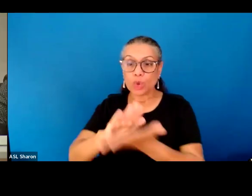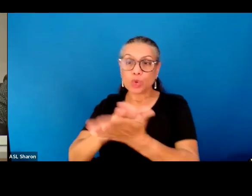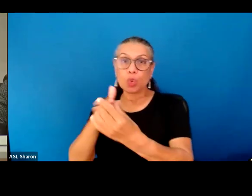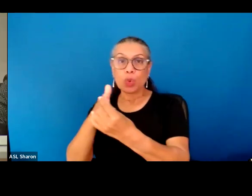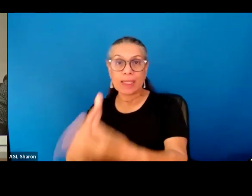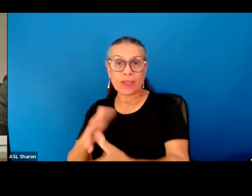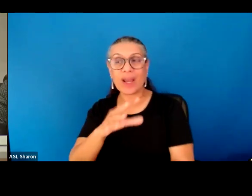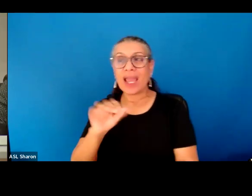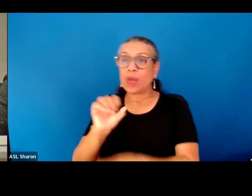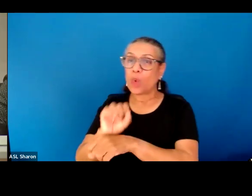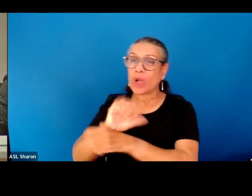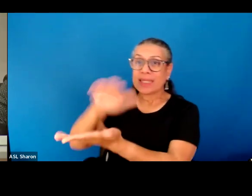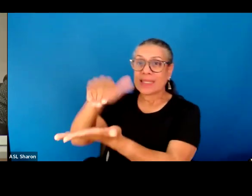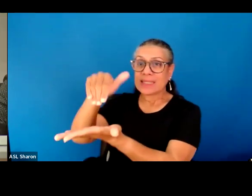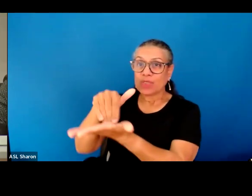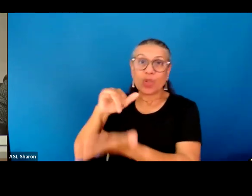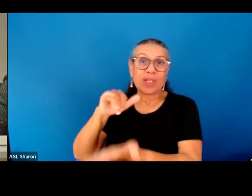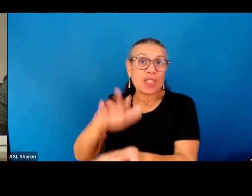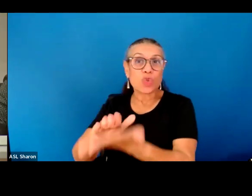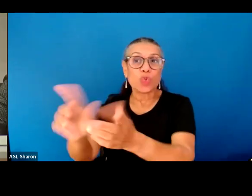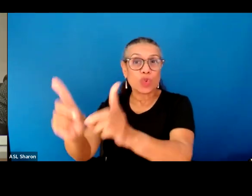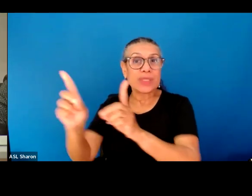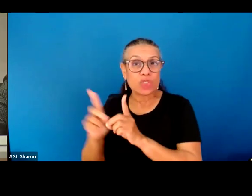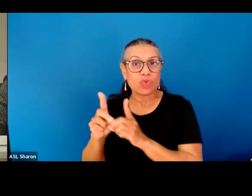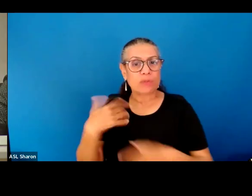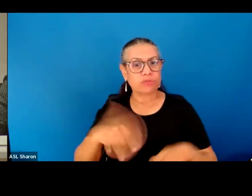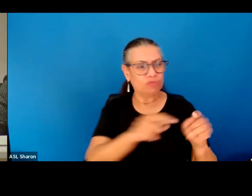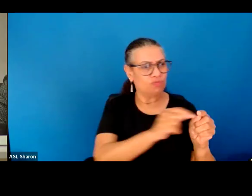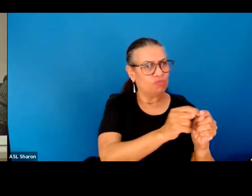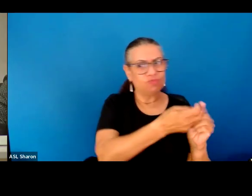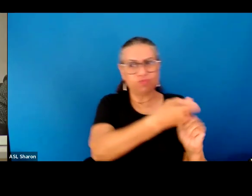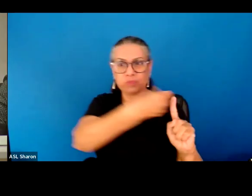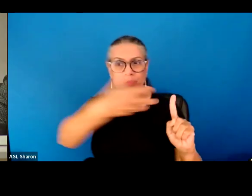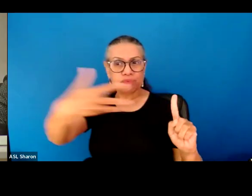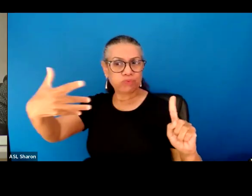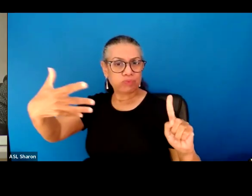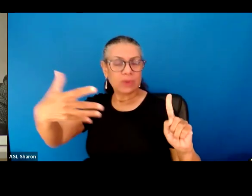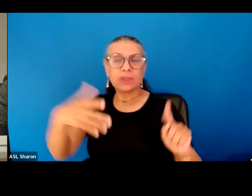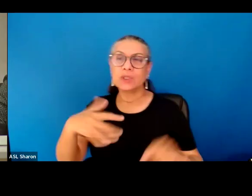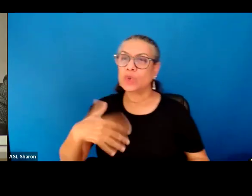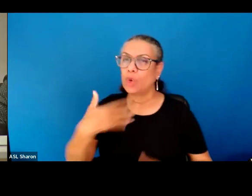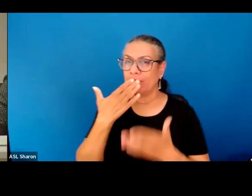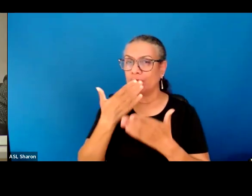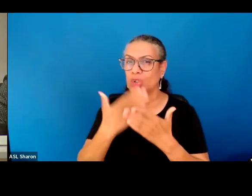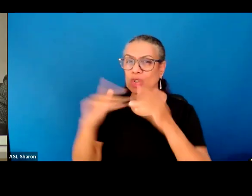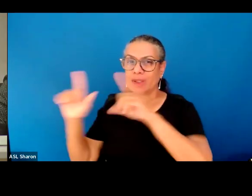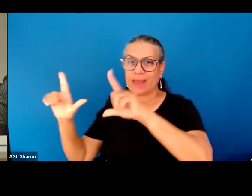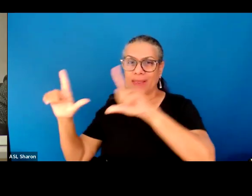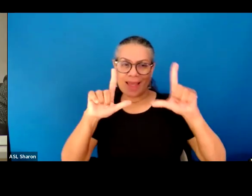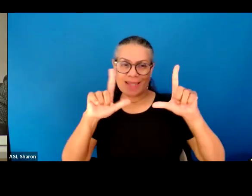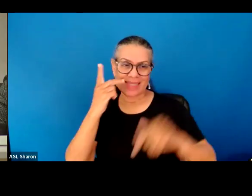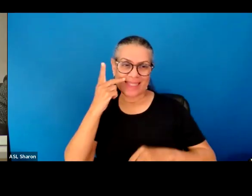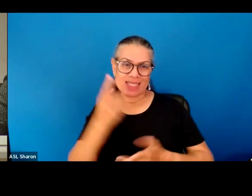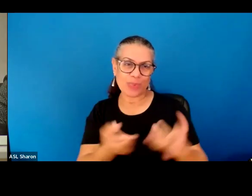and even working with the district in the past in other capacities, it just really gives you such an amazing lens into the district. And I think that